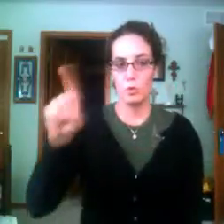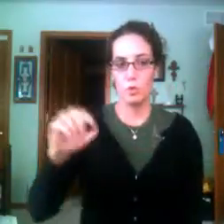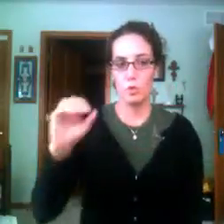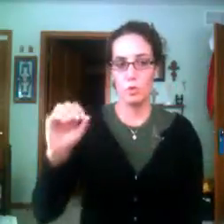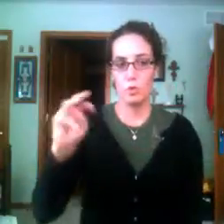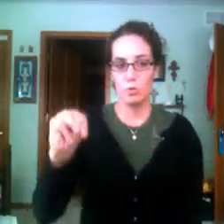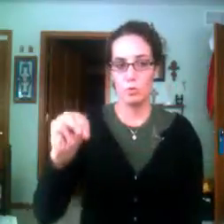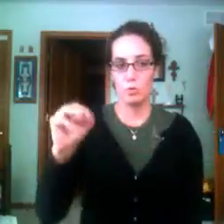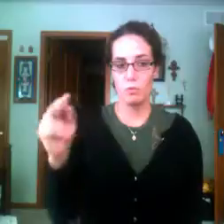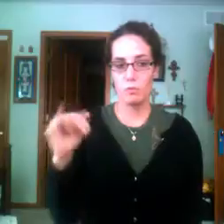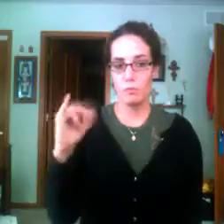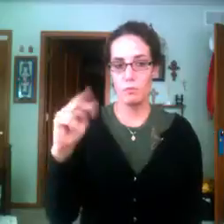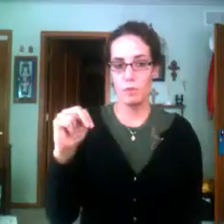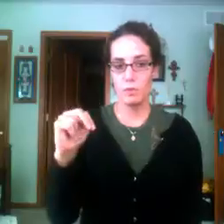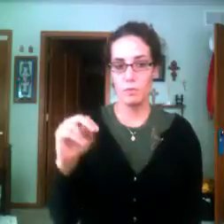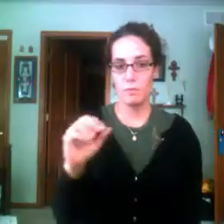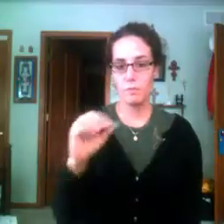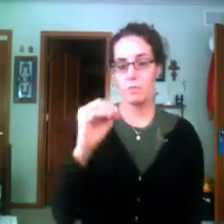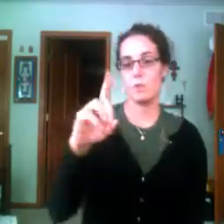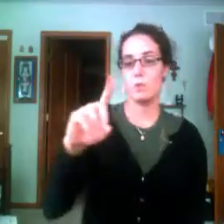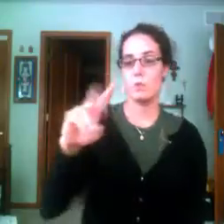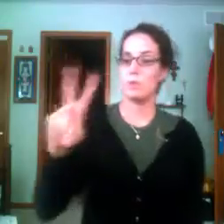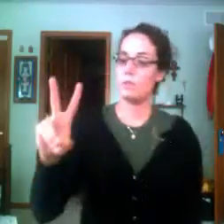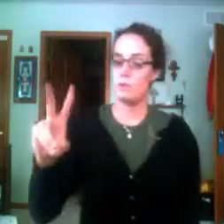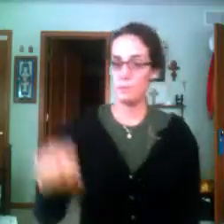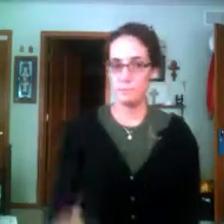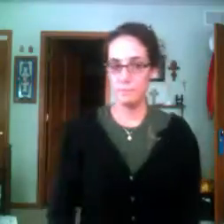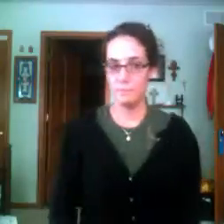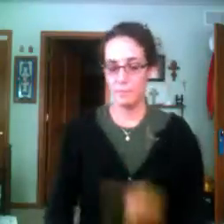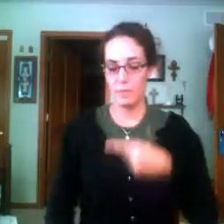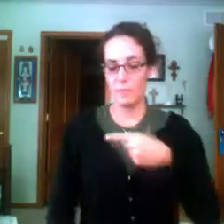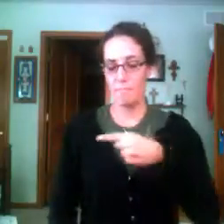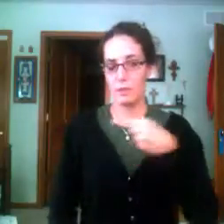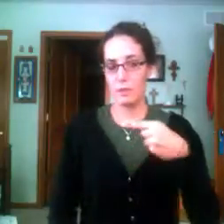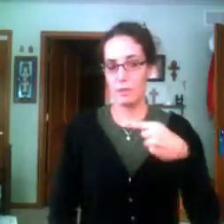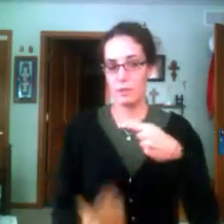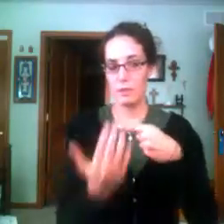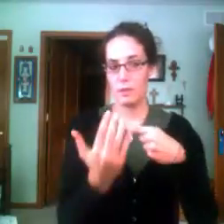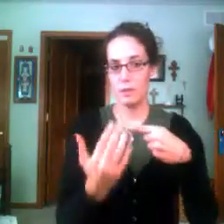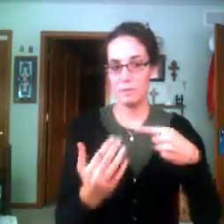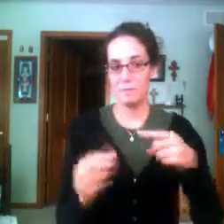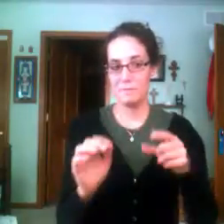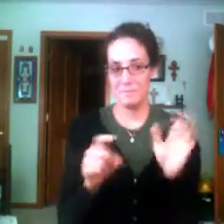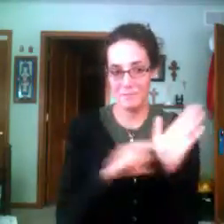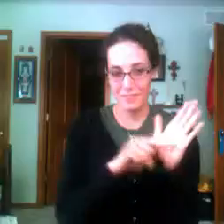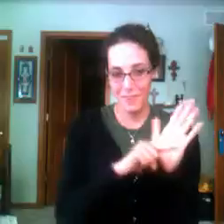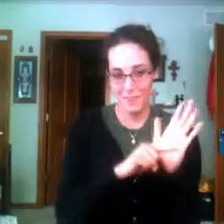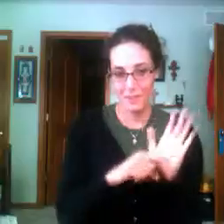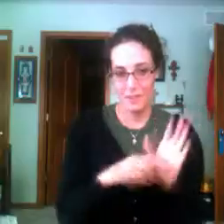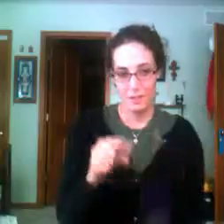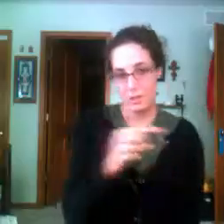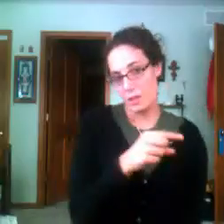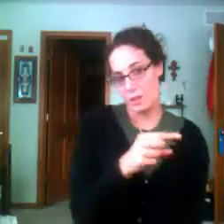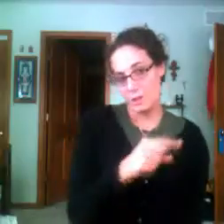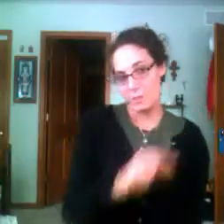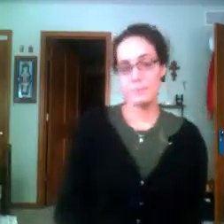1, 2, negatives are in this direction here. But now look what I did. I subdivided each entire unit.